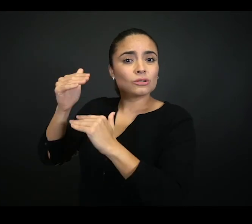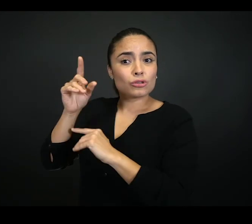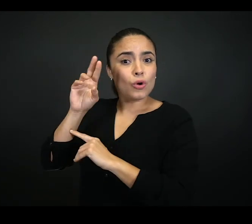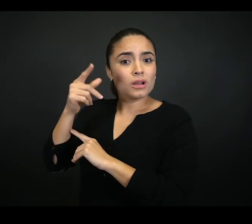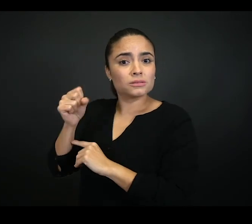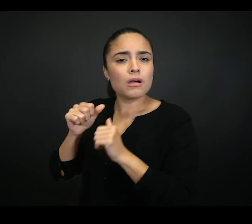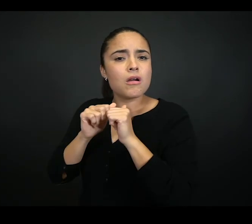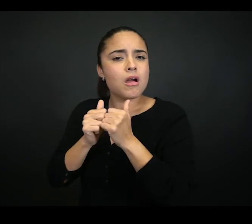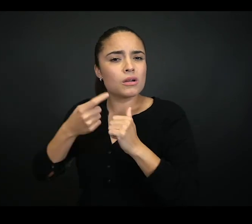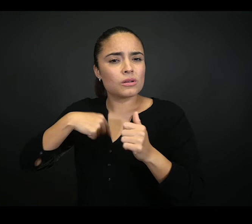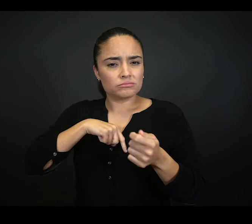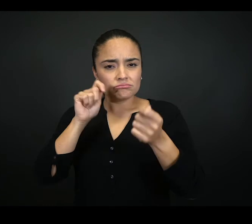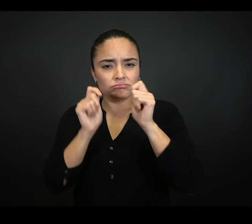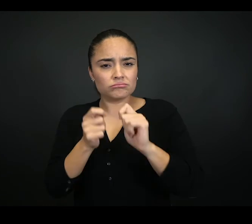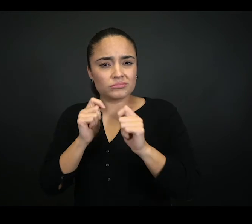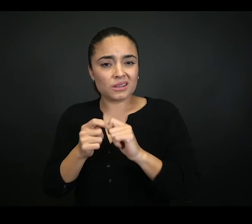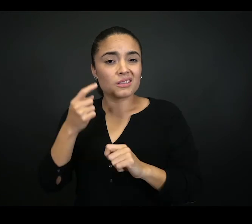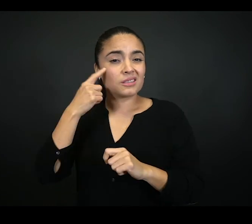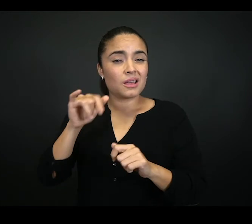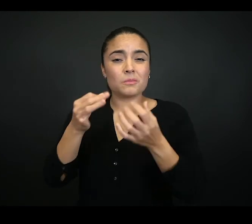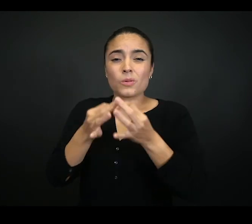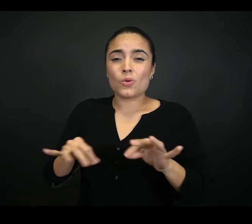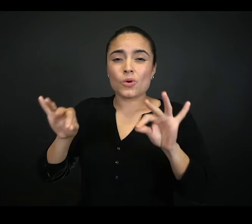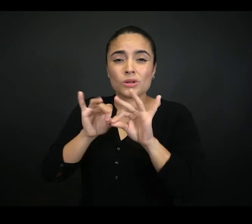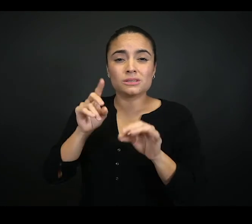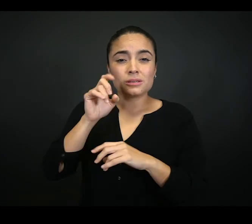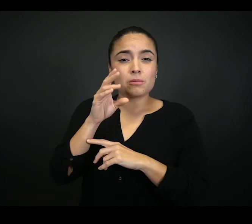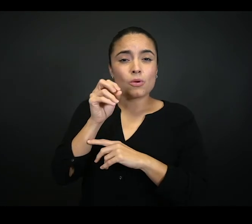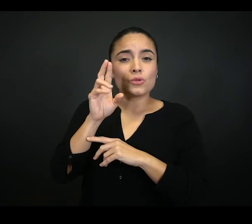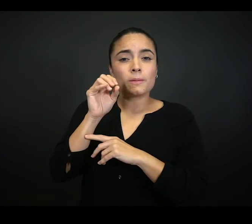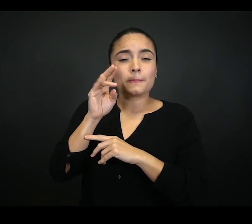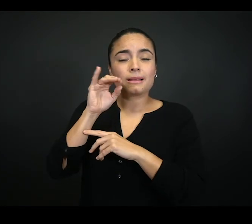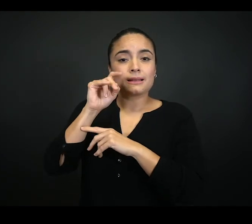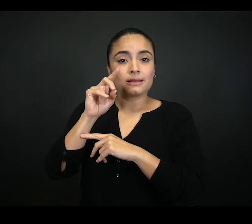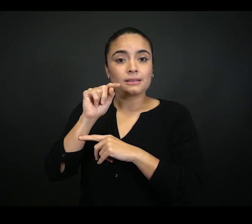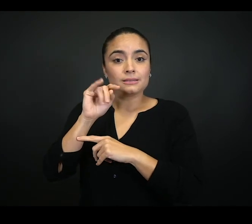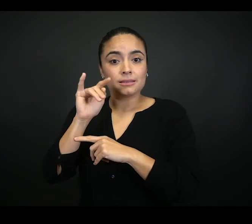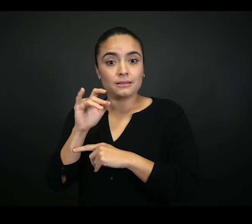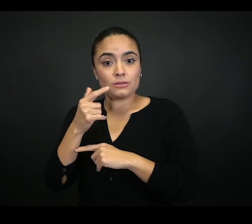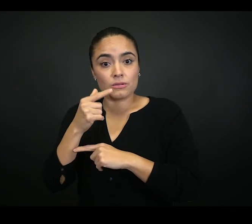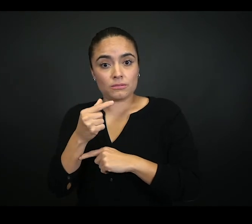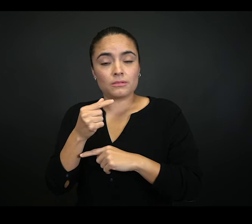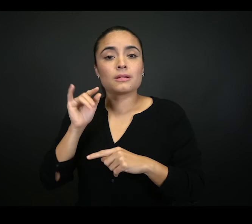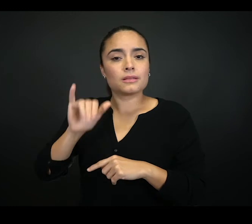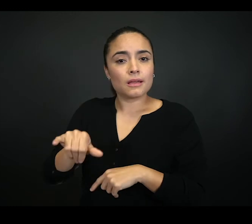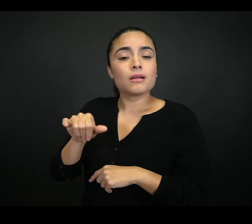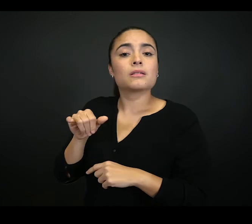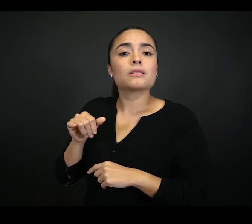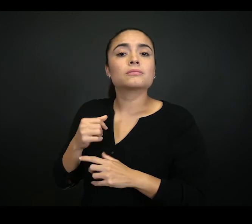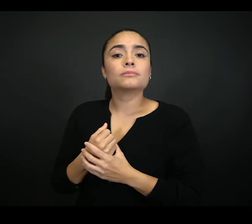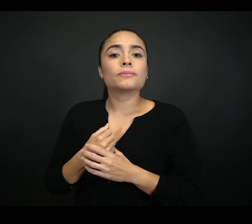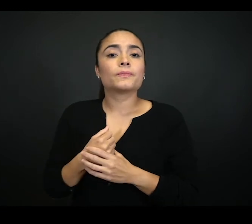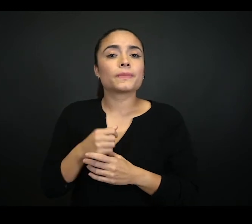is obviously one step that we need to make. The Toronto Board of Health has recommended looking at a process, and there is